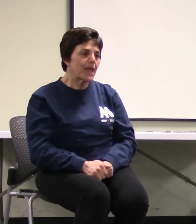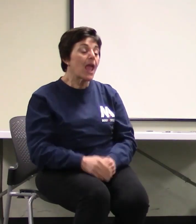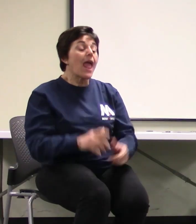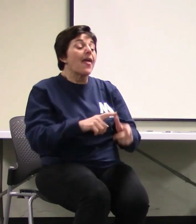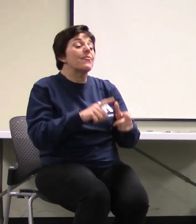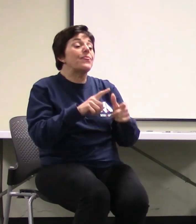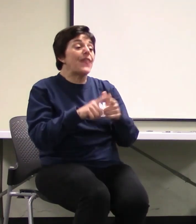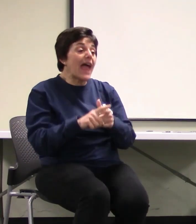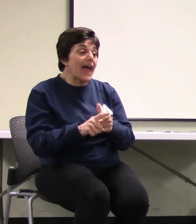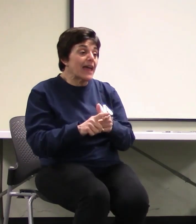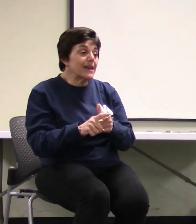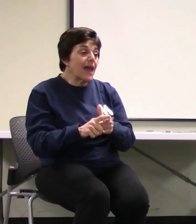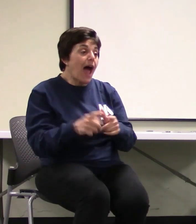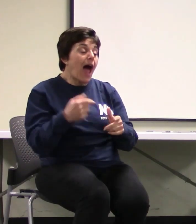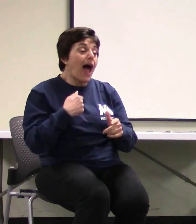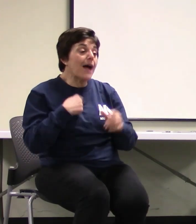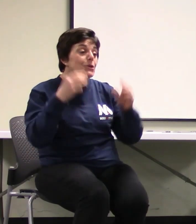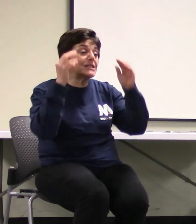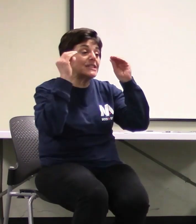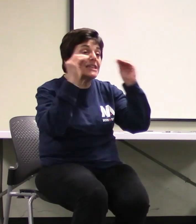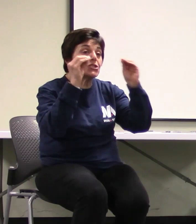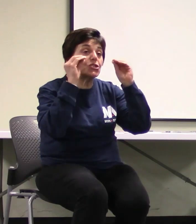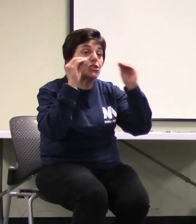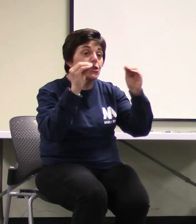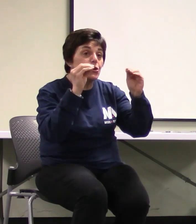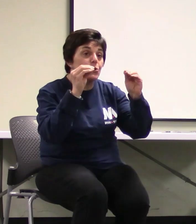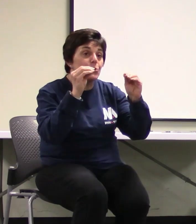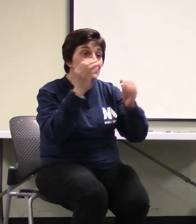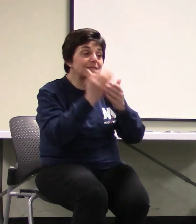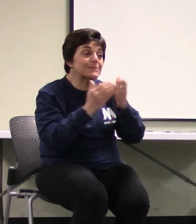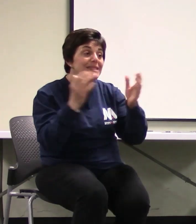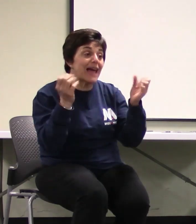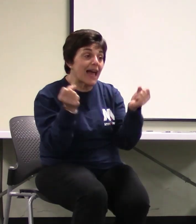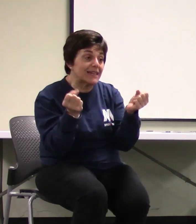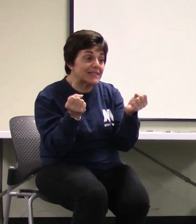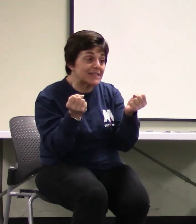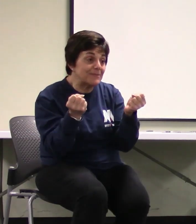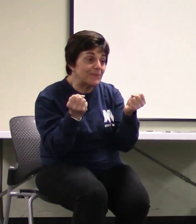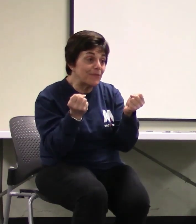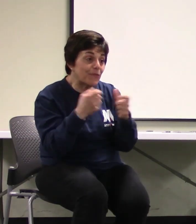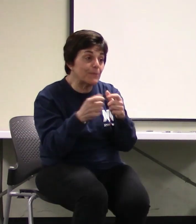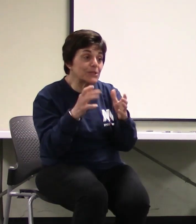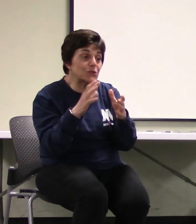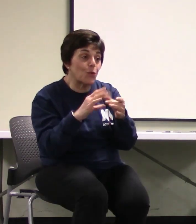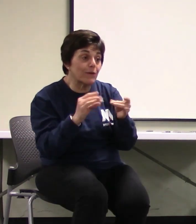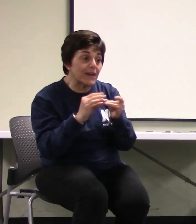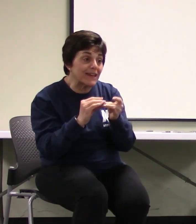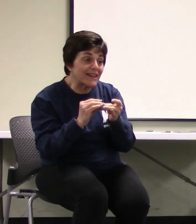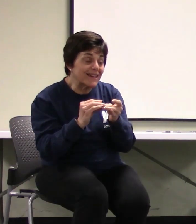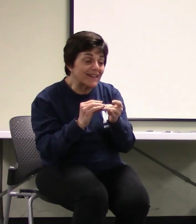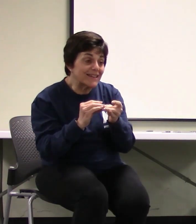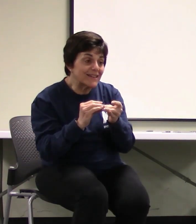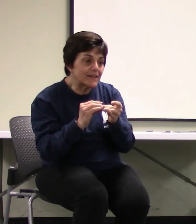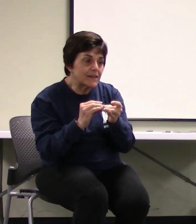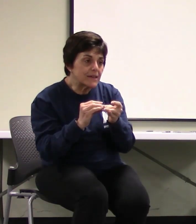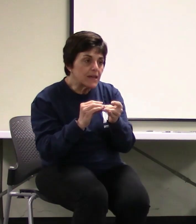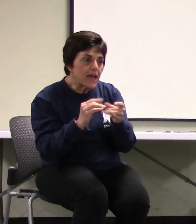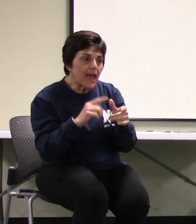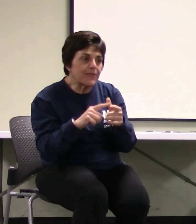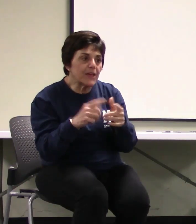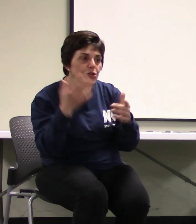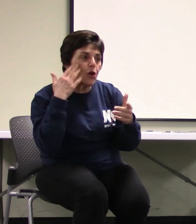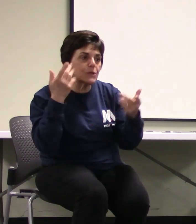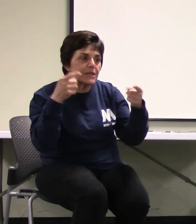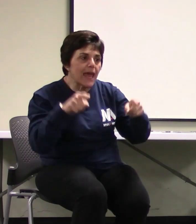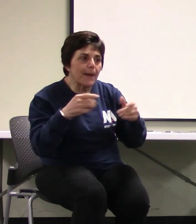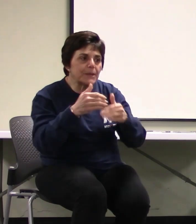fun. Then, I'm going to teach you some signs from the story.